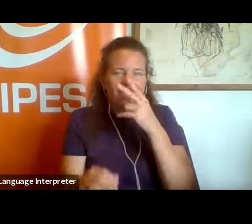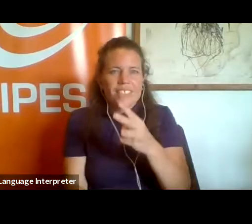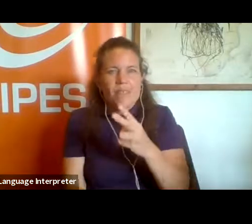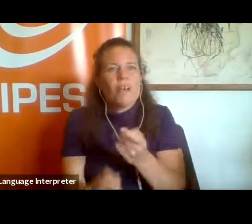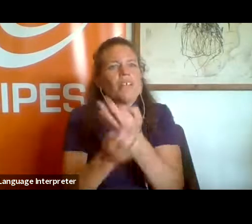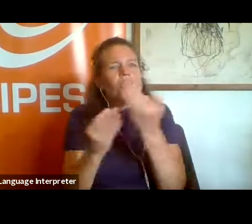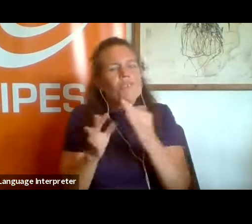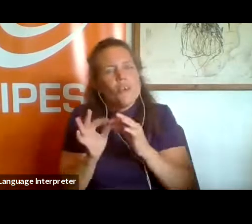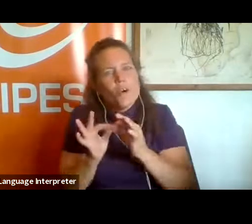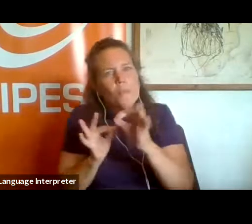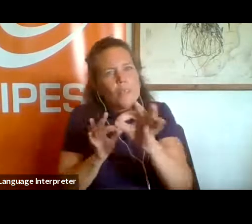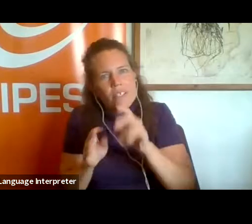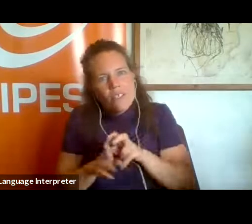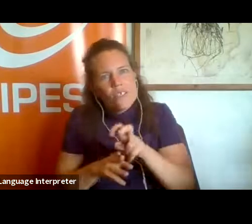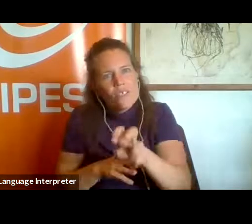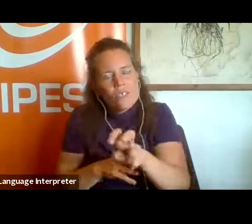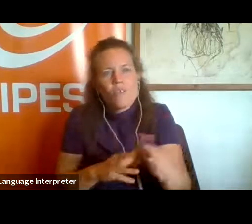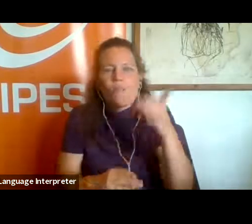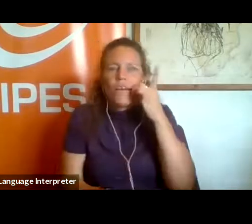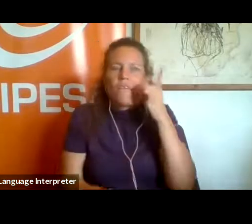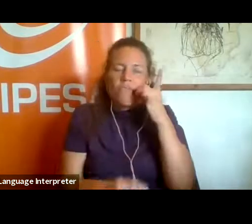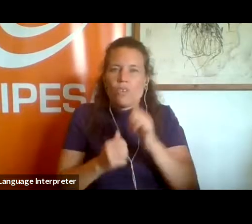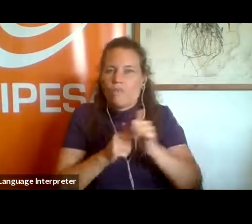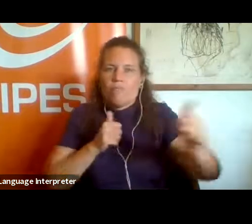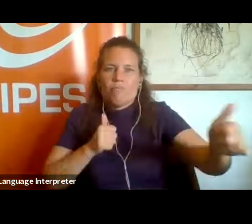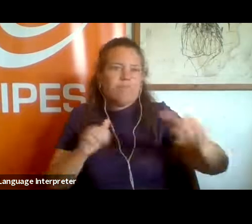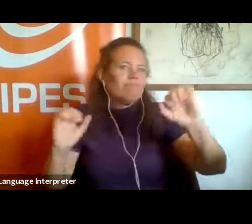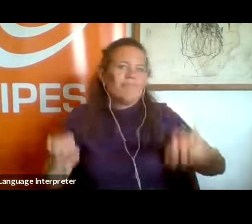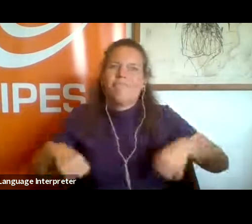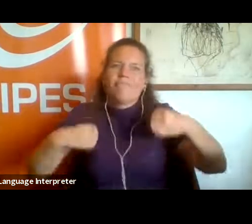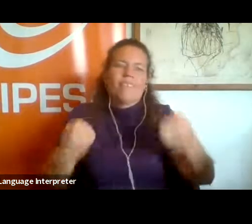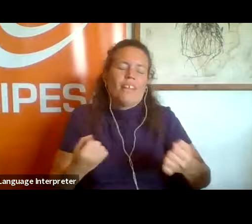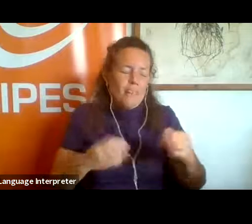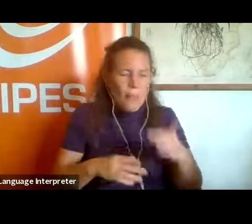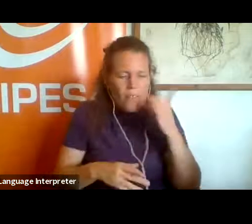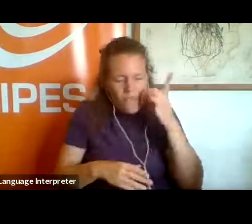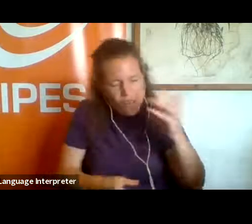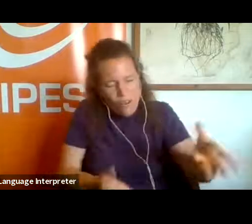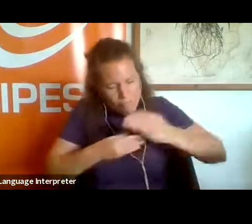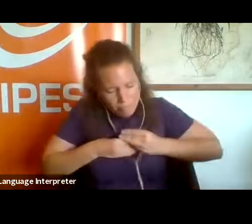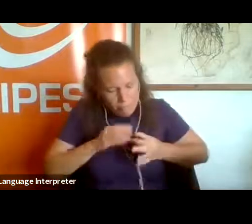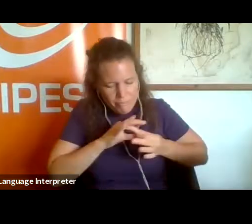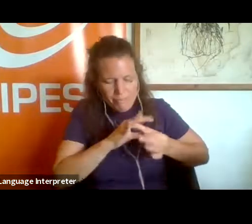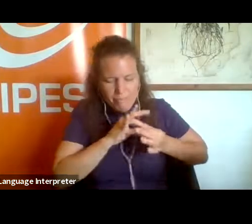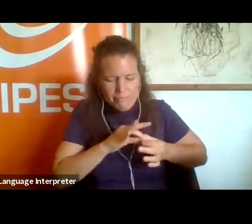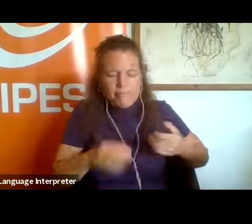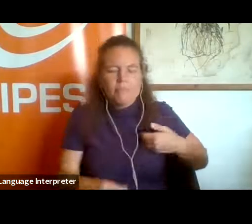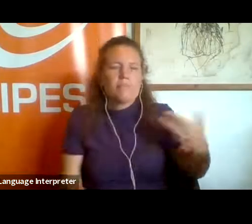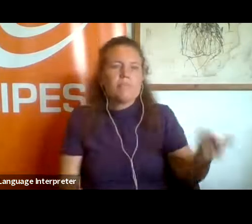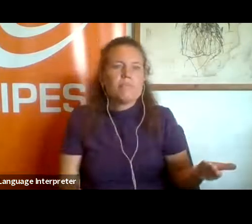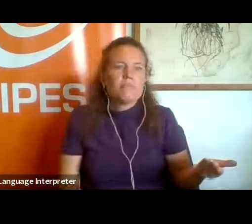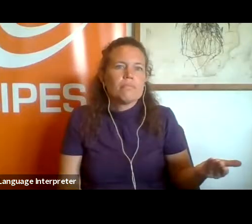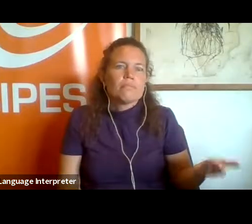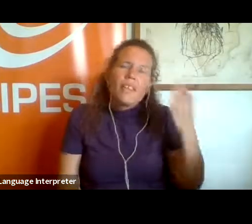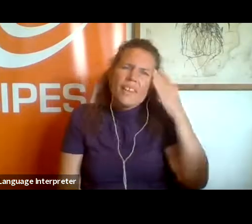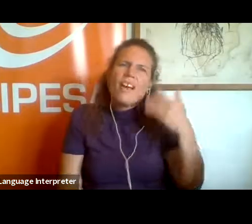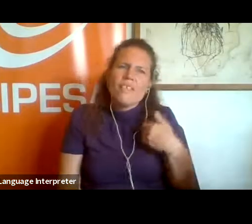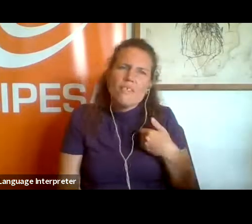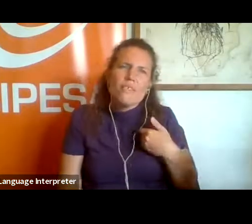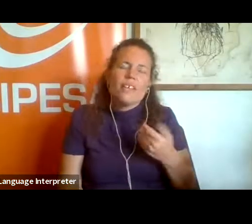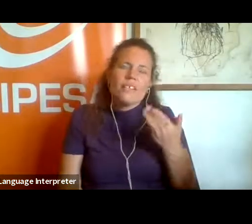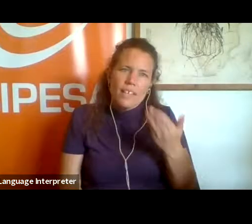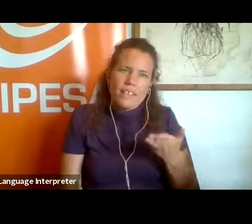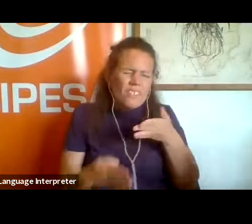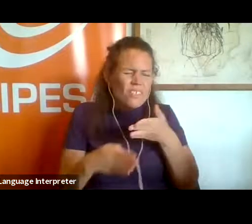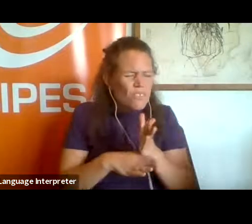meters from my phone. It's an extension to who I am. And I think that can be, or that is true